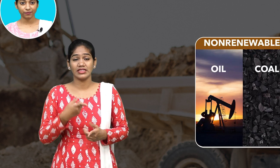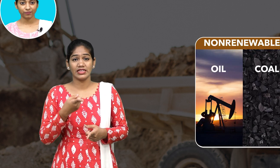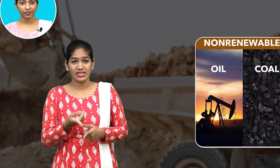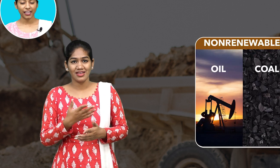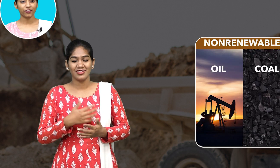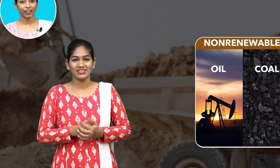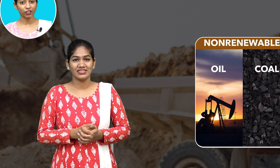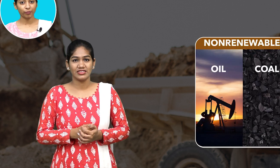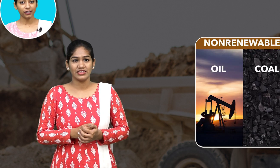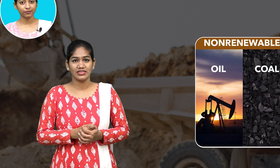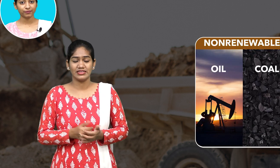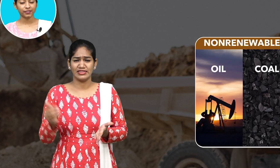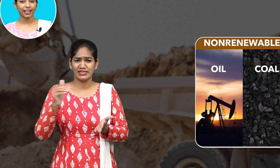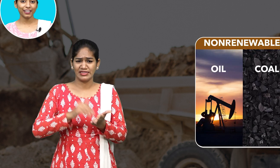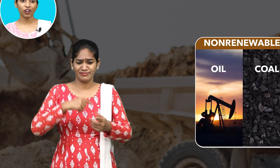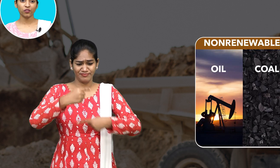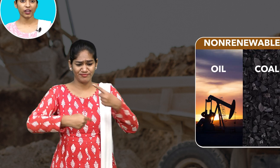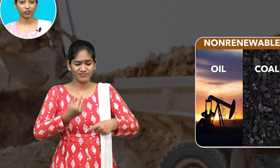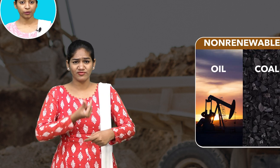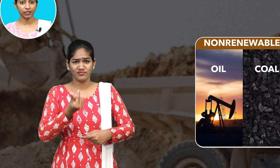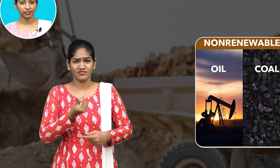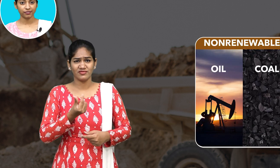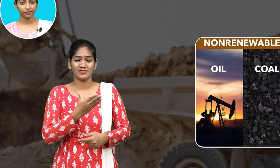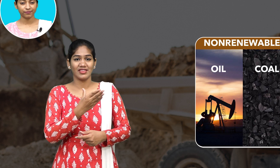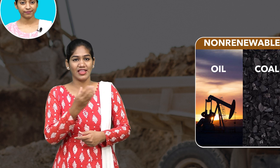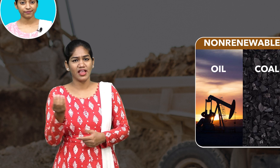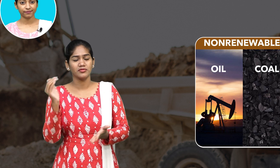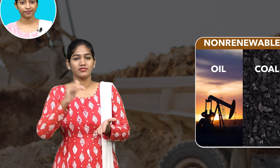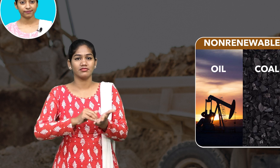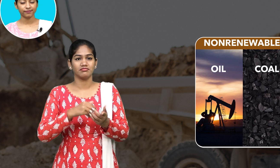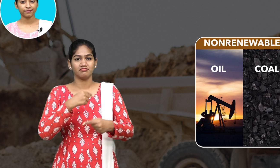as renewable and non-renewable.